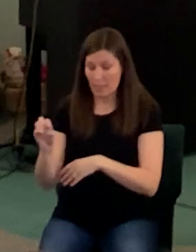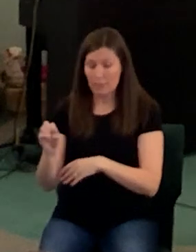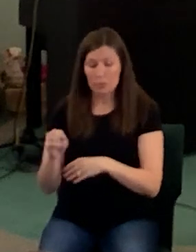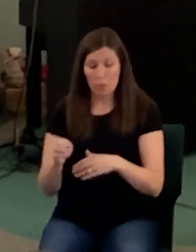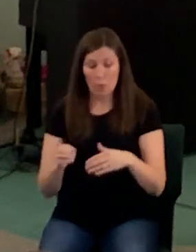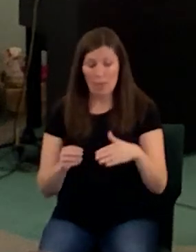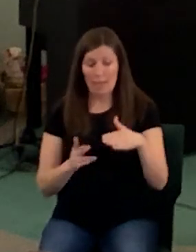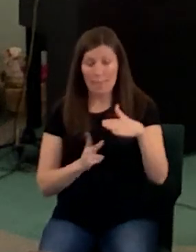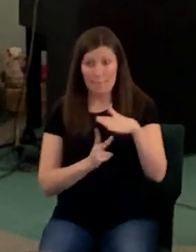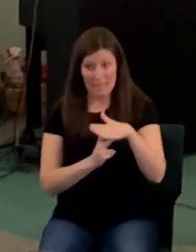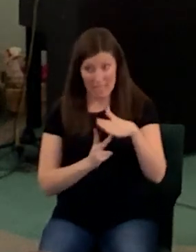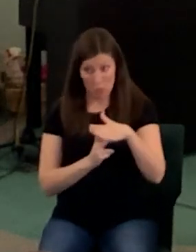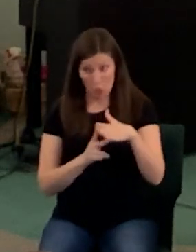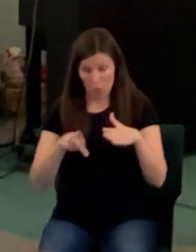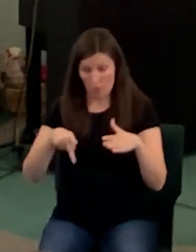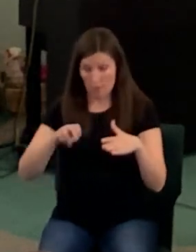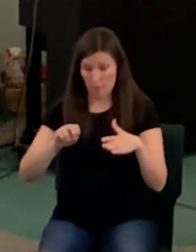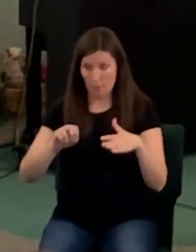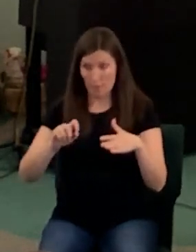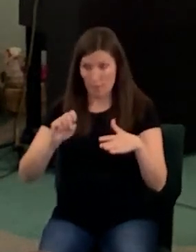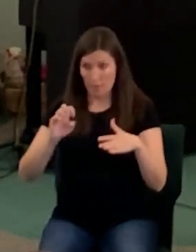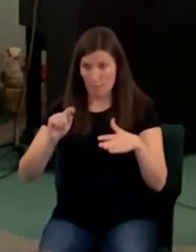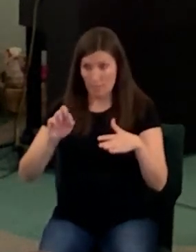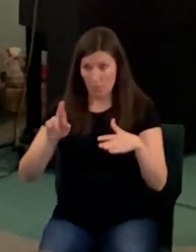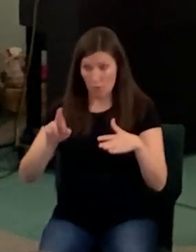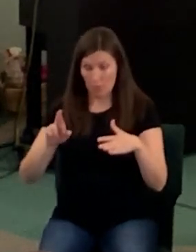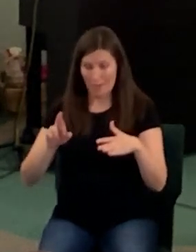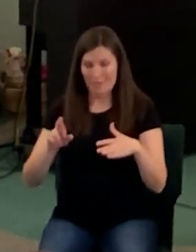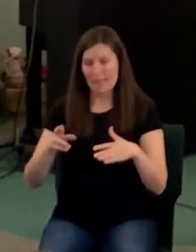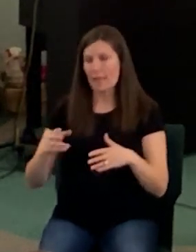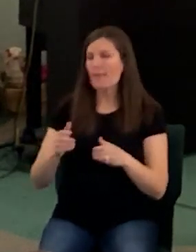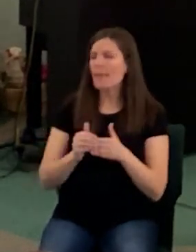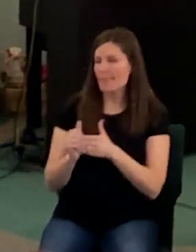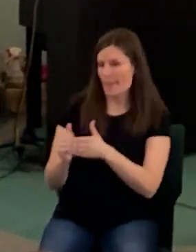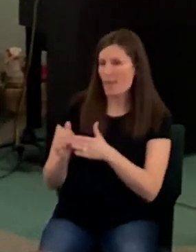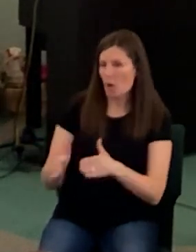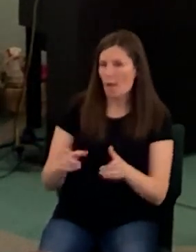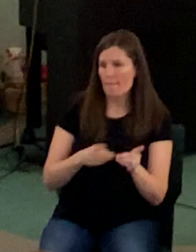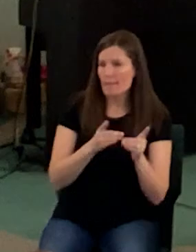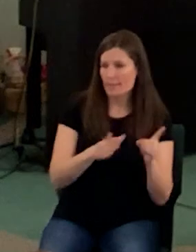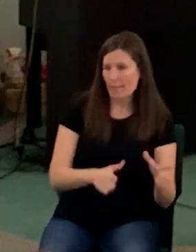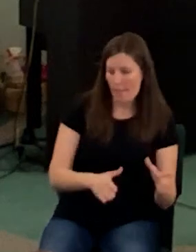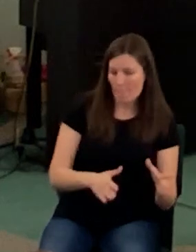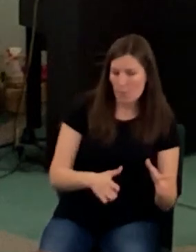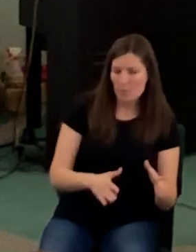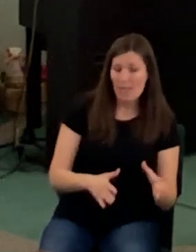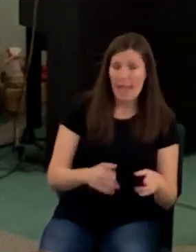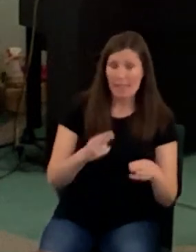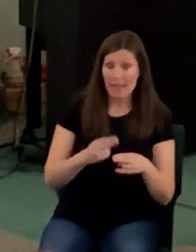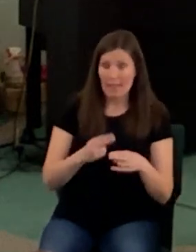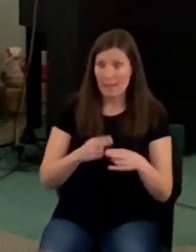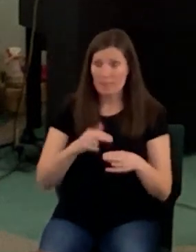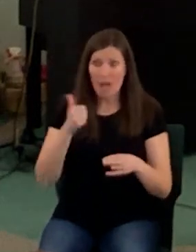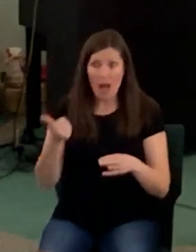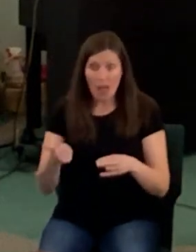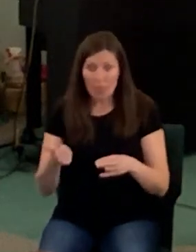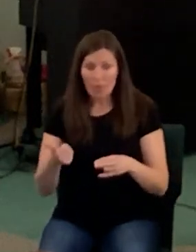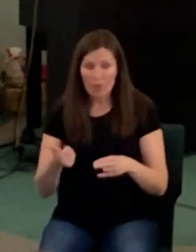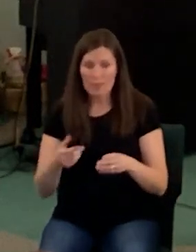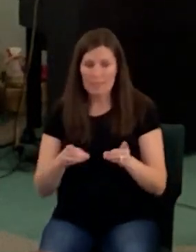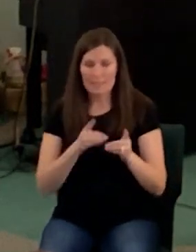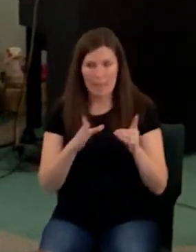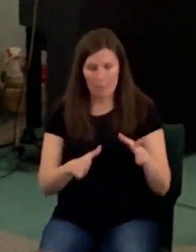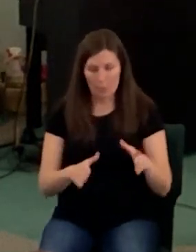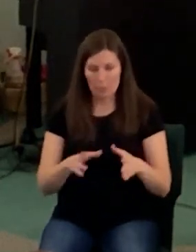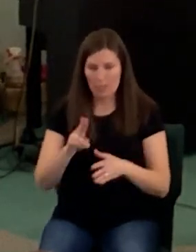the disciples. He names Thomas, called Didymus, meaning the twin. He names Nathanael of Cana. Those are the three he names.